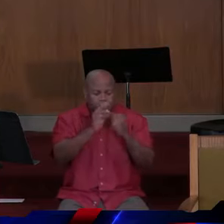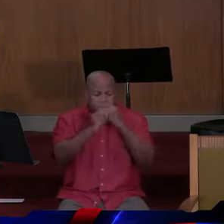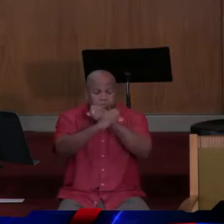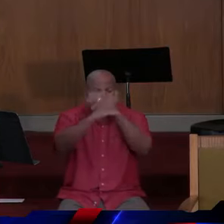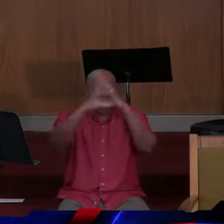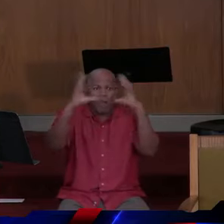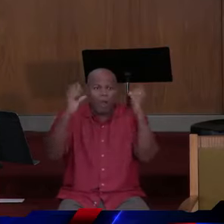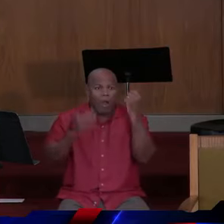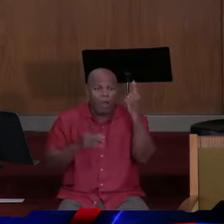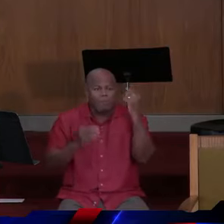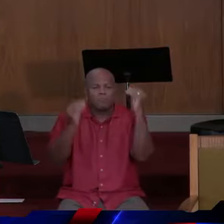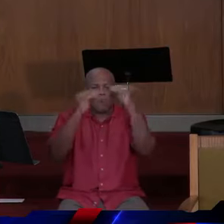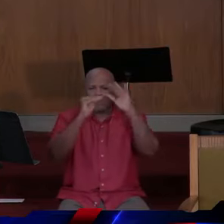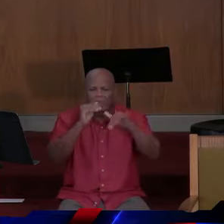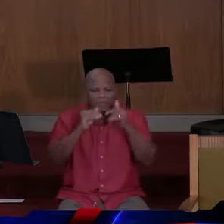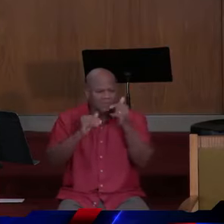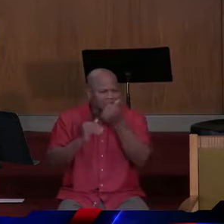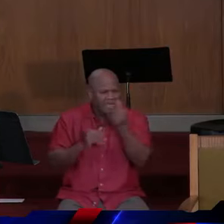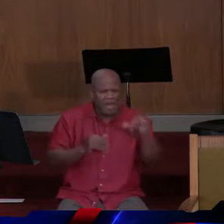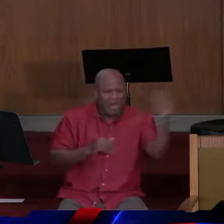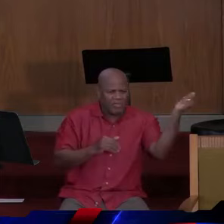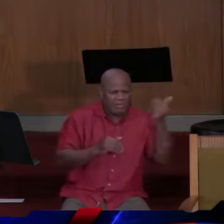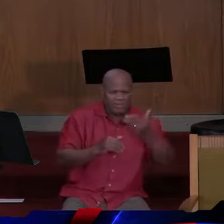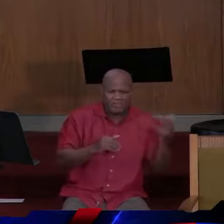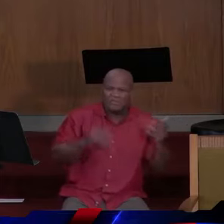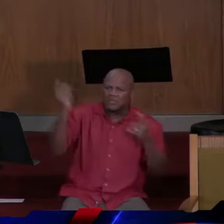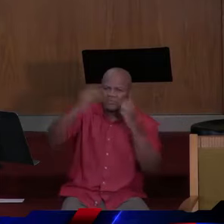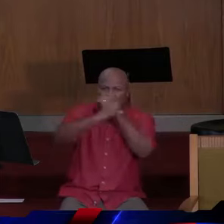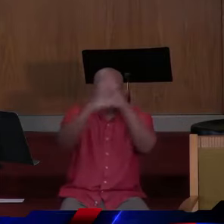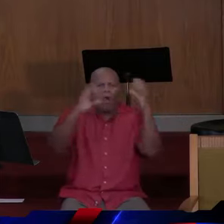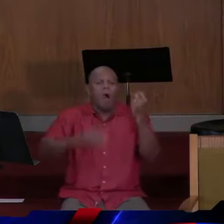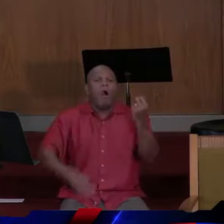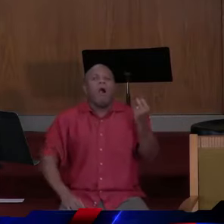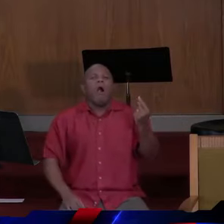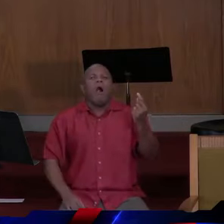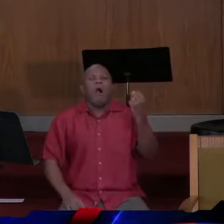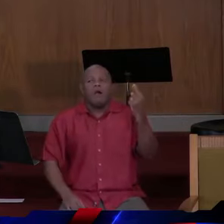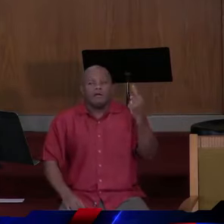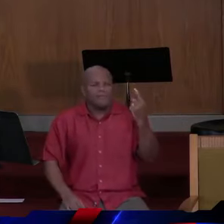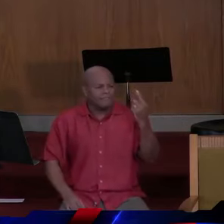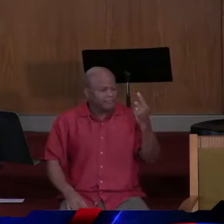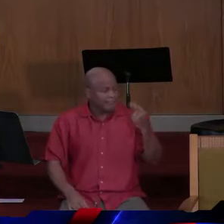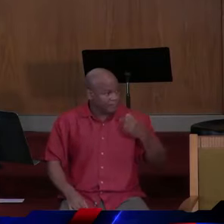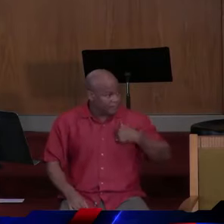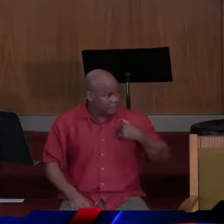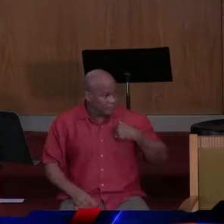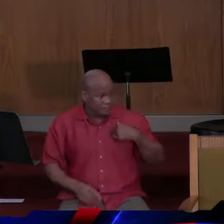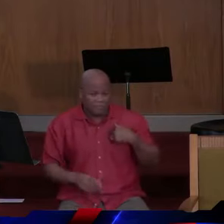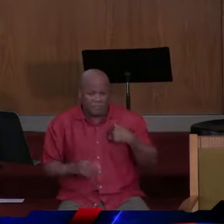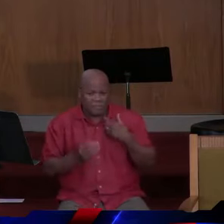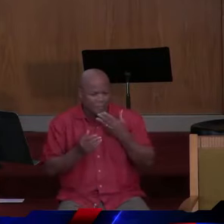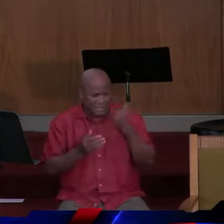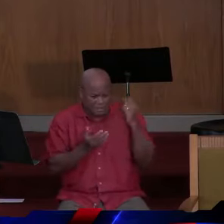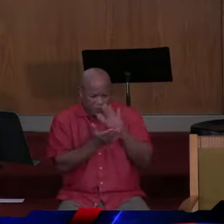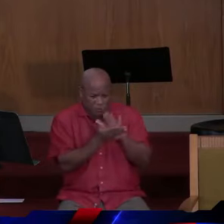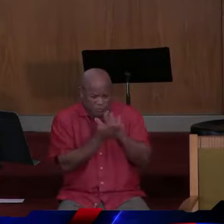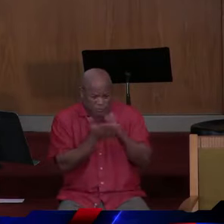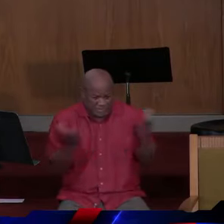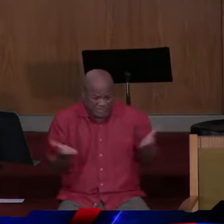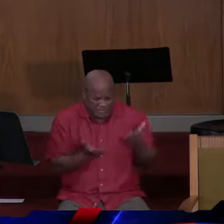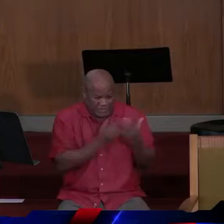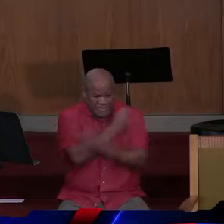I don't know how God did it, but he sure enough did. I've had the opportunity to study in some of the best schools, not only in this country, but in this